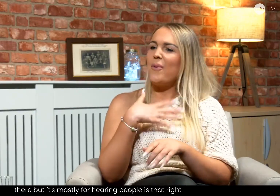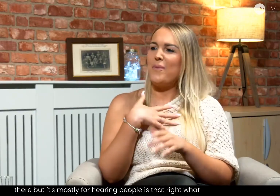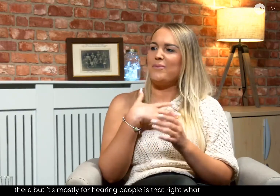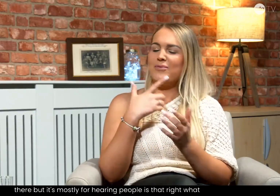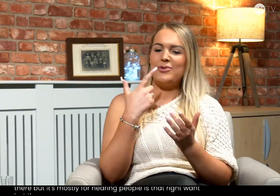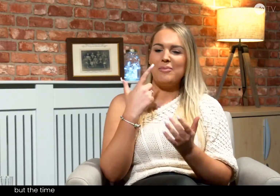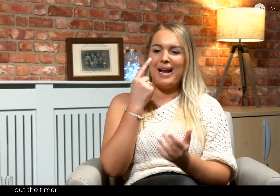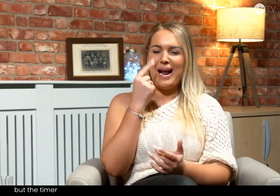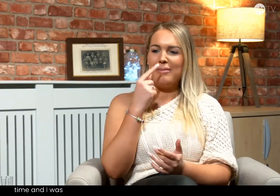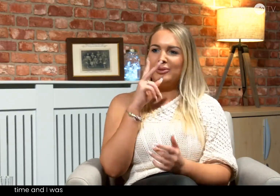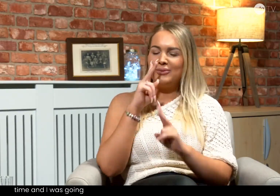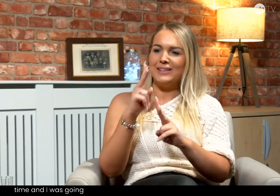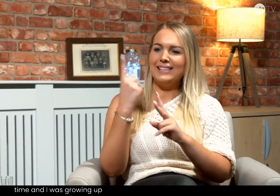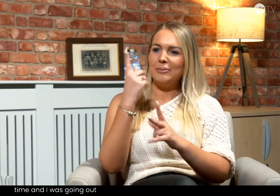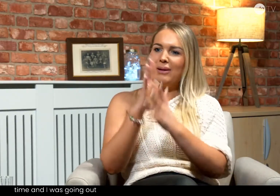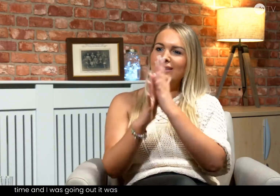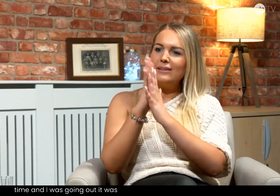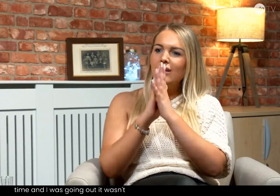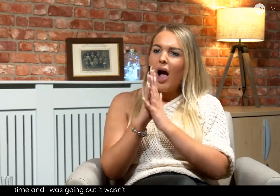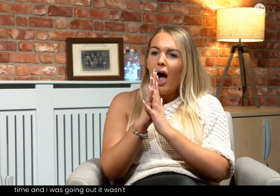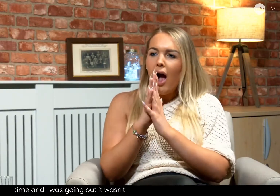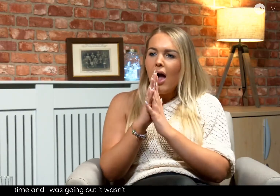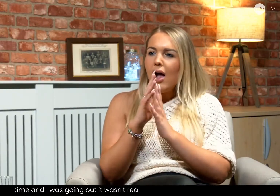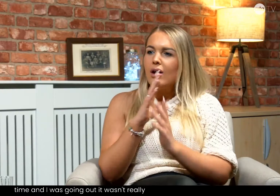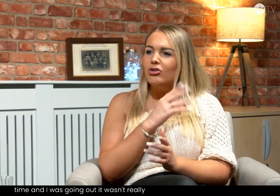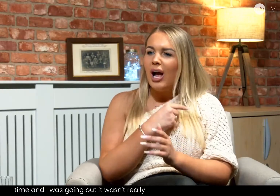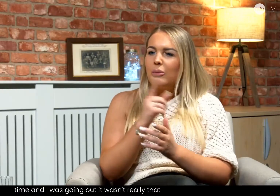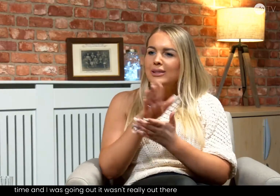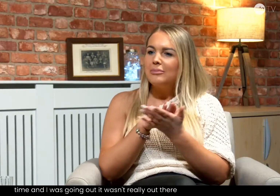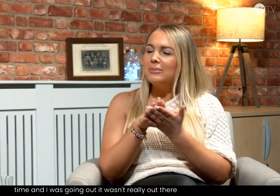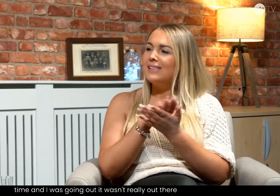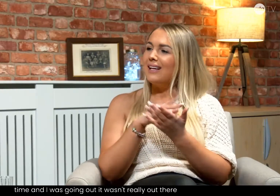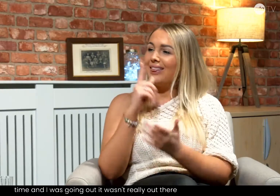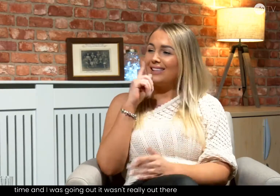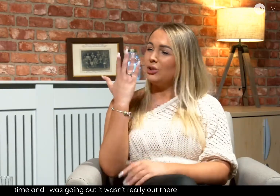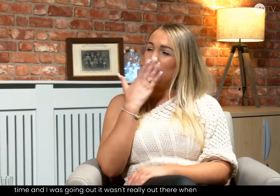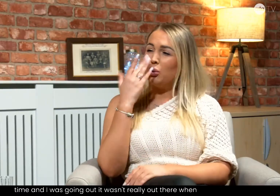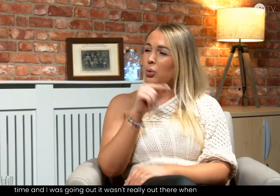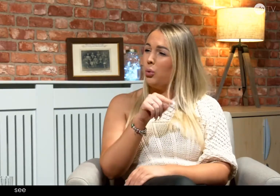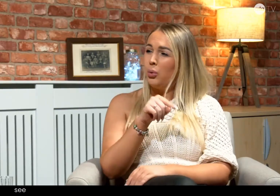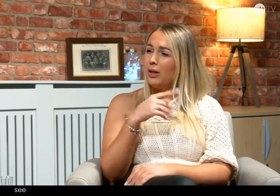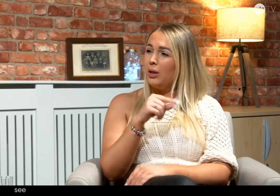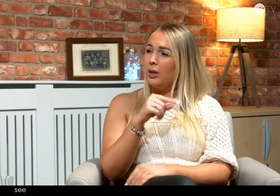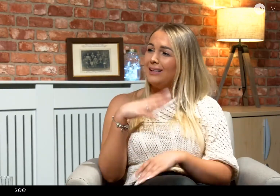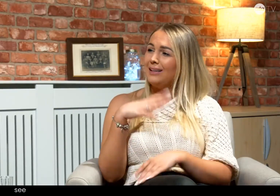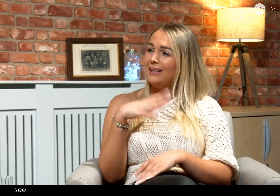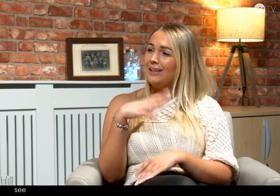it wasn't really out there. When I see someone sign, you